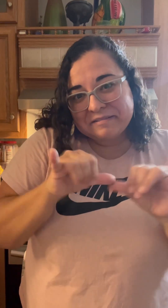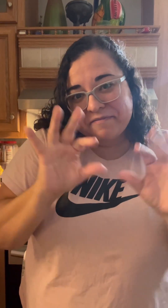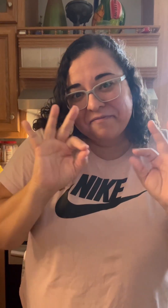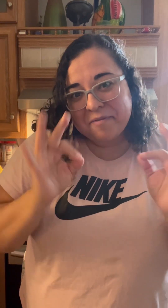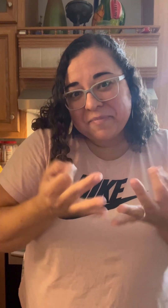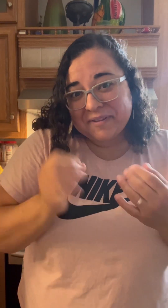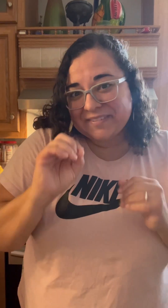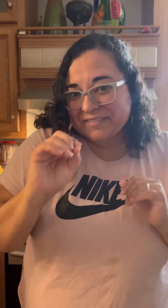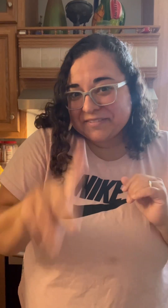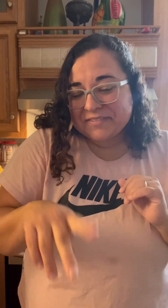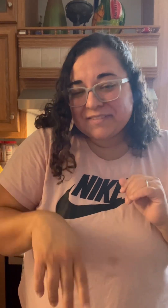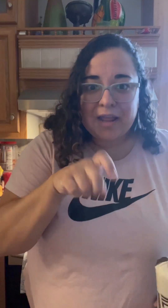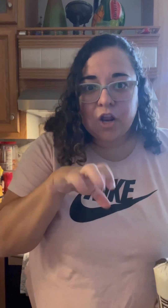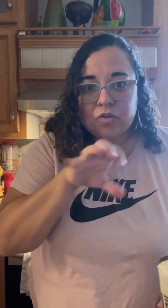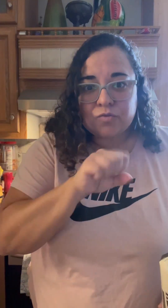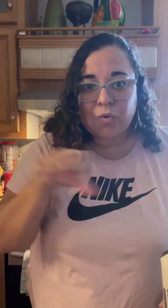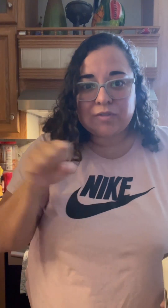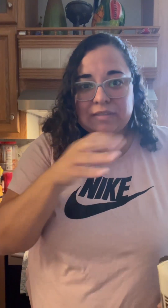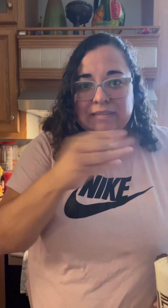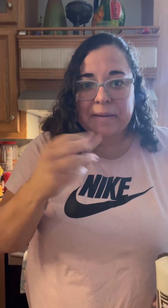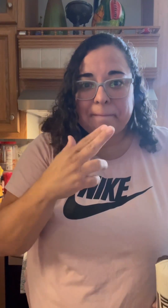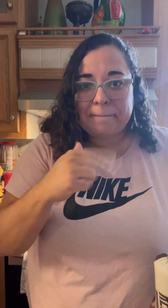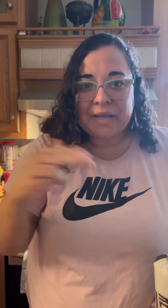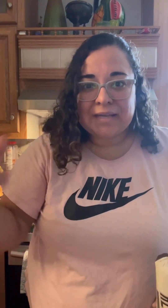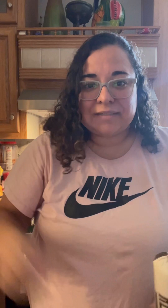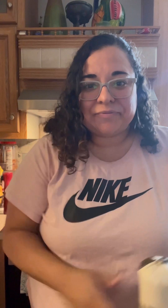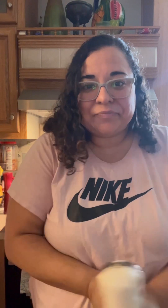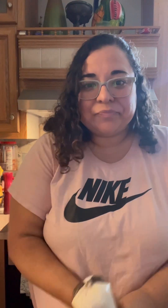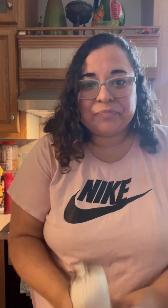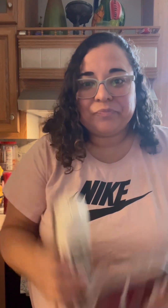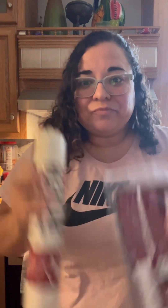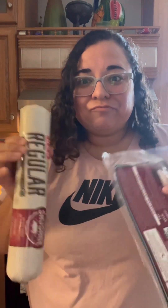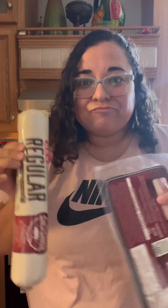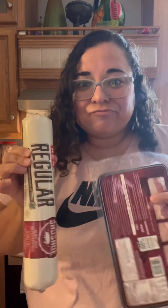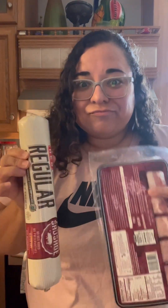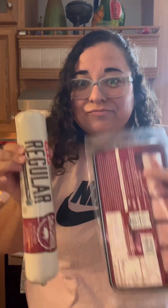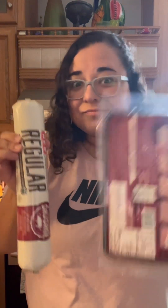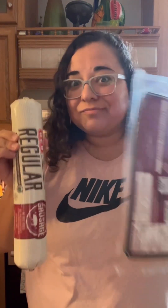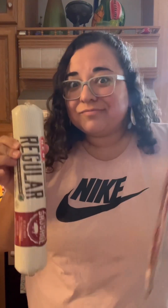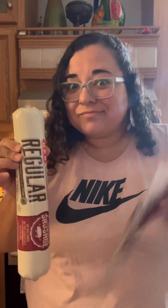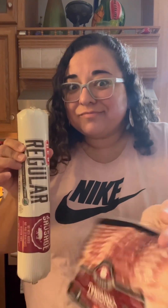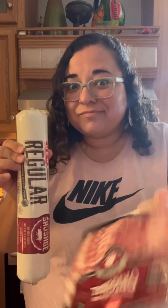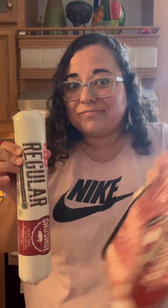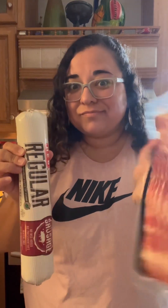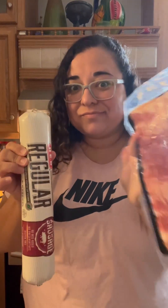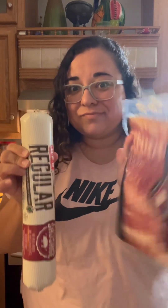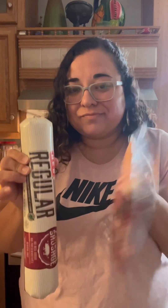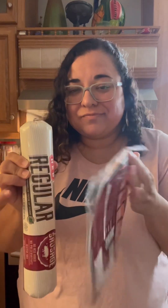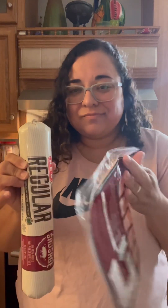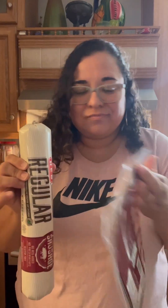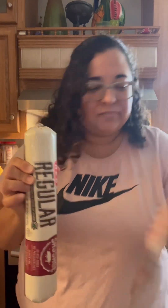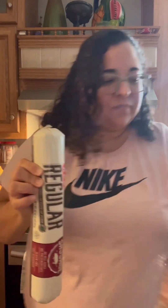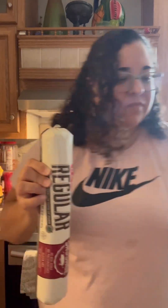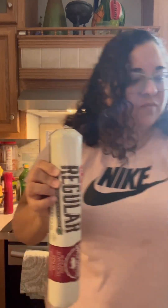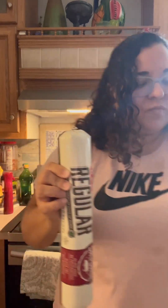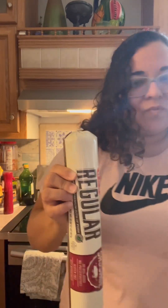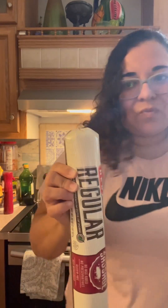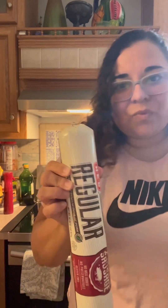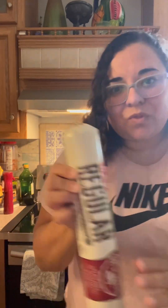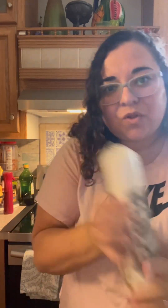generic recipe for a regular size family. First, you need sausage and bacon. I like regular sausage and bacon